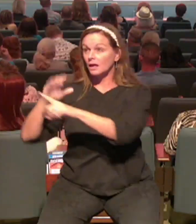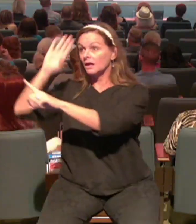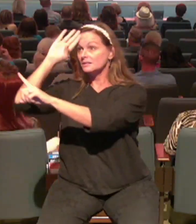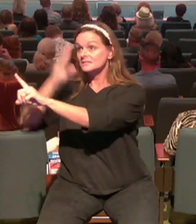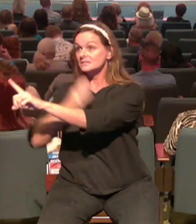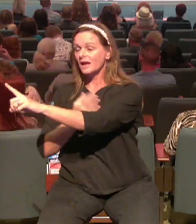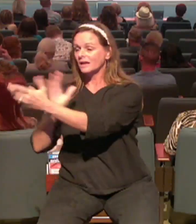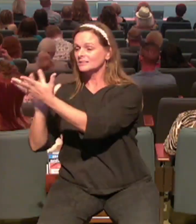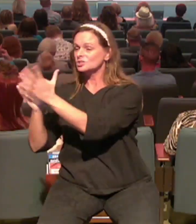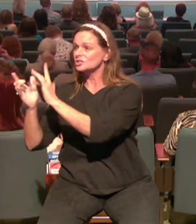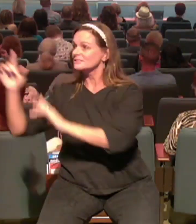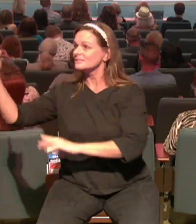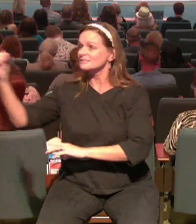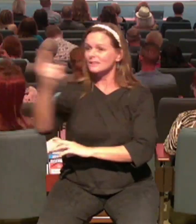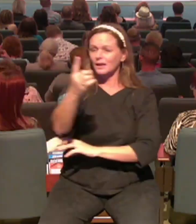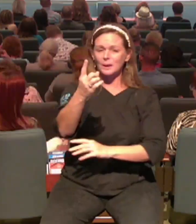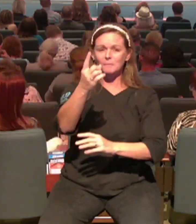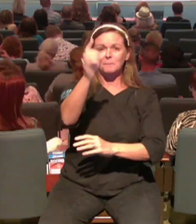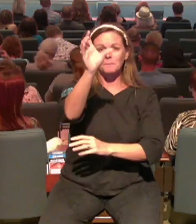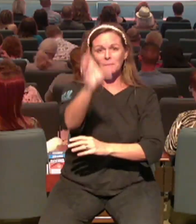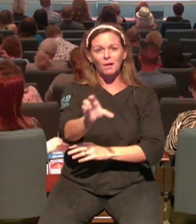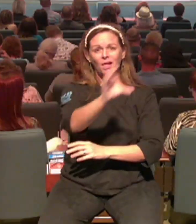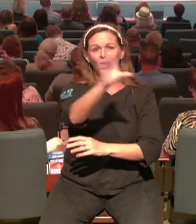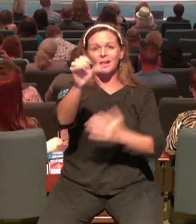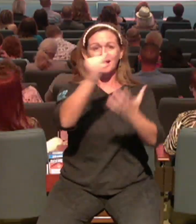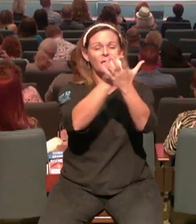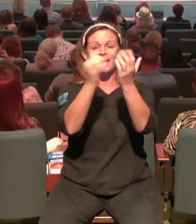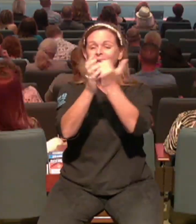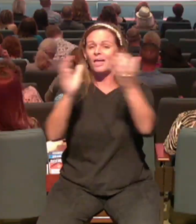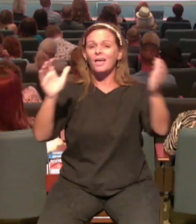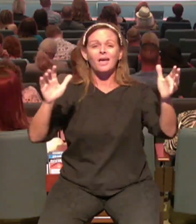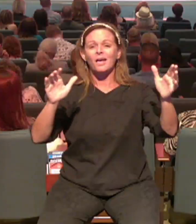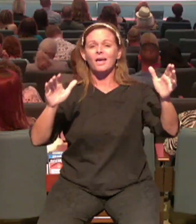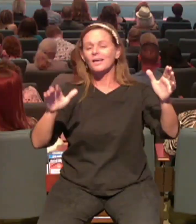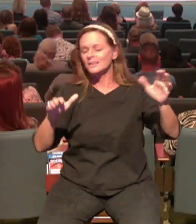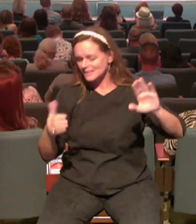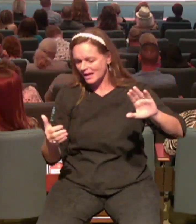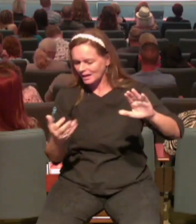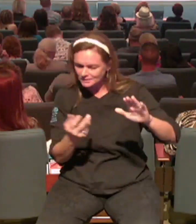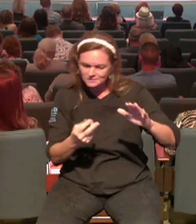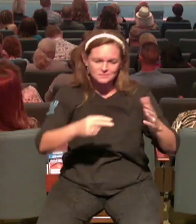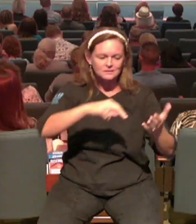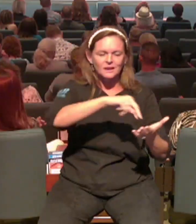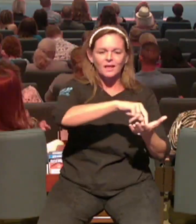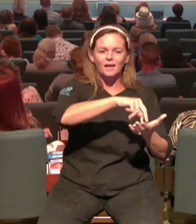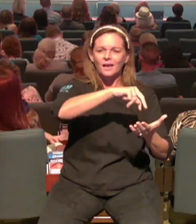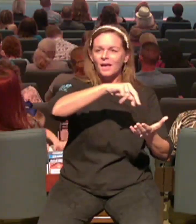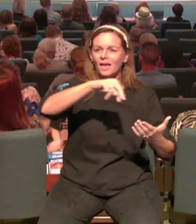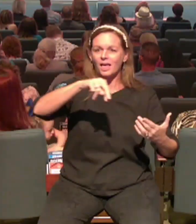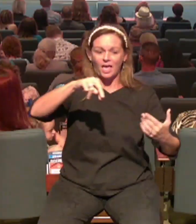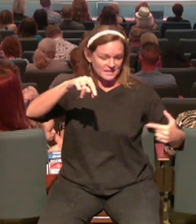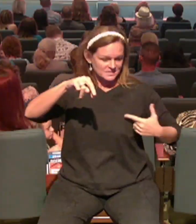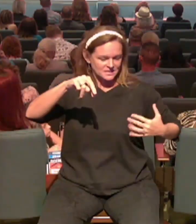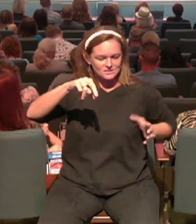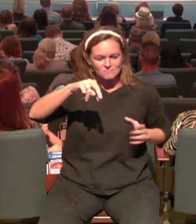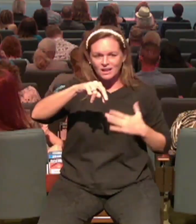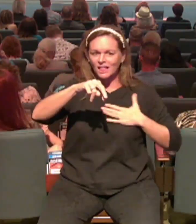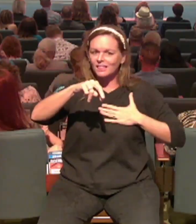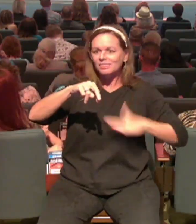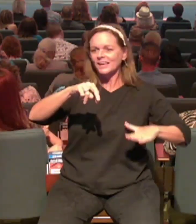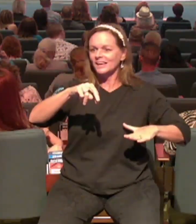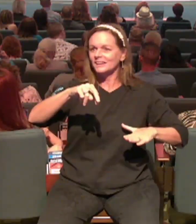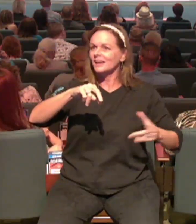God's grace that you've been saved. Paul says that a few times in this passage. For he raised us from the dead along with Christ